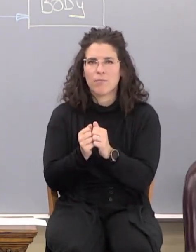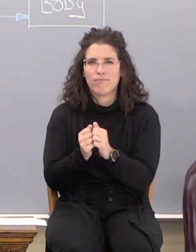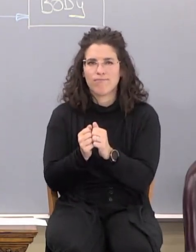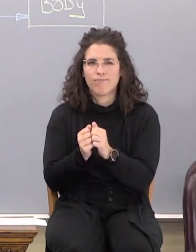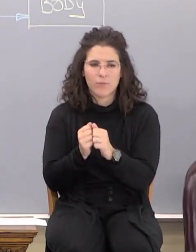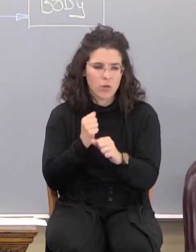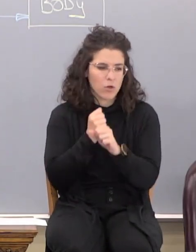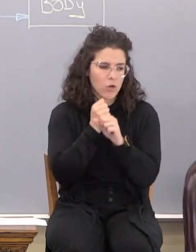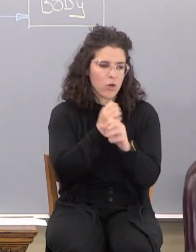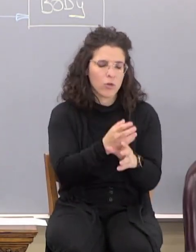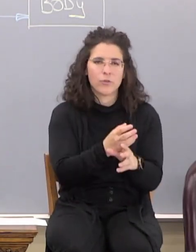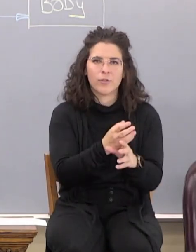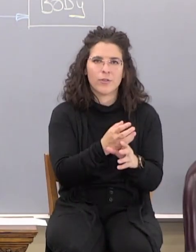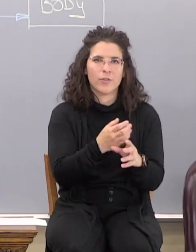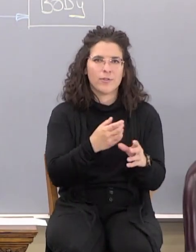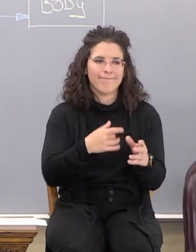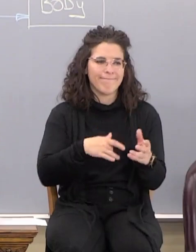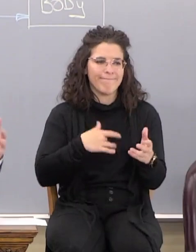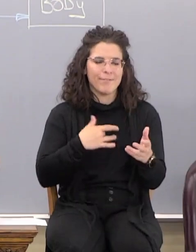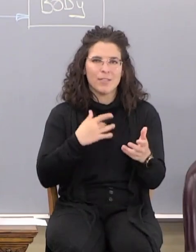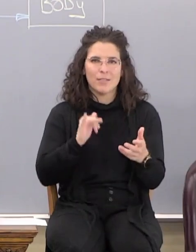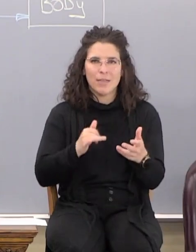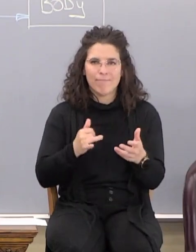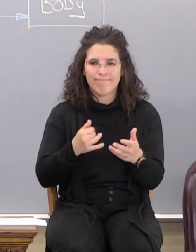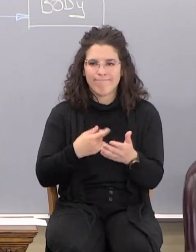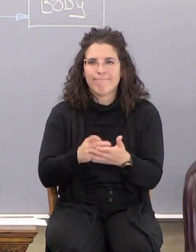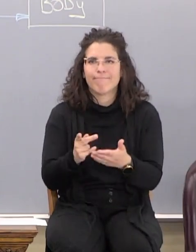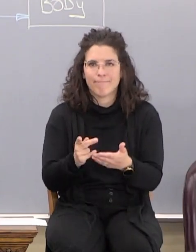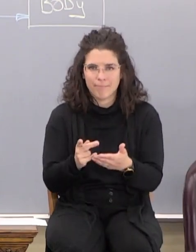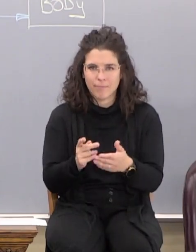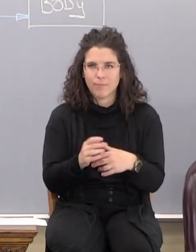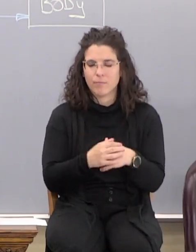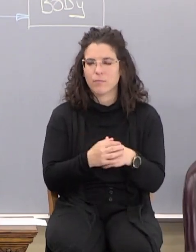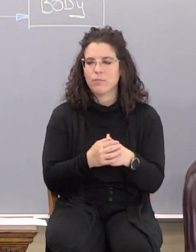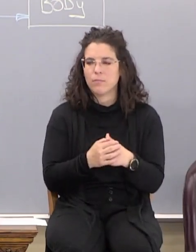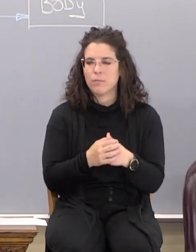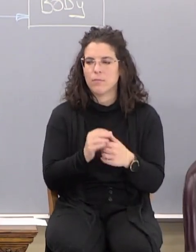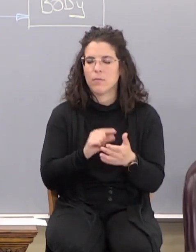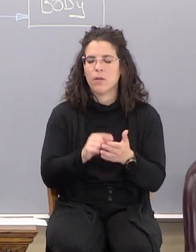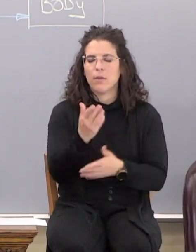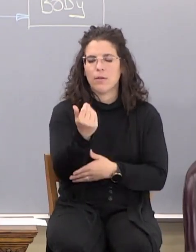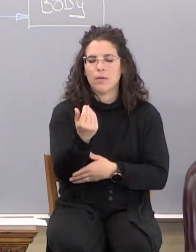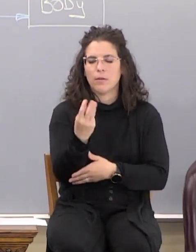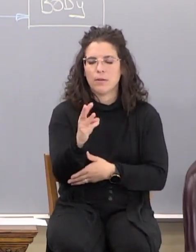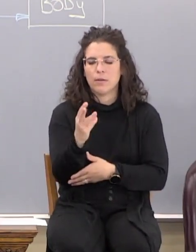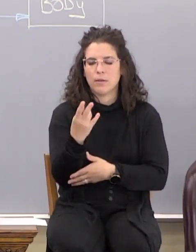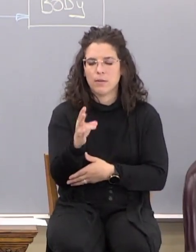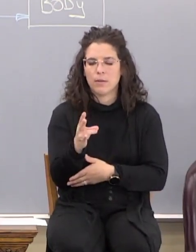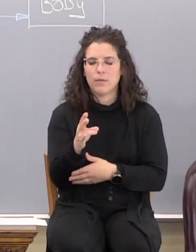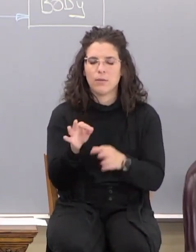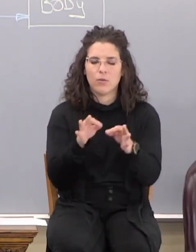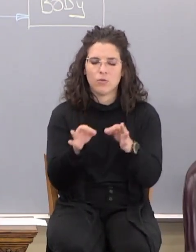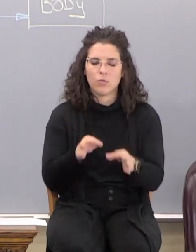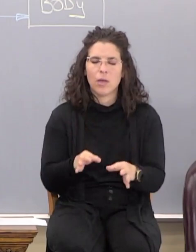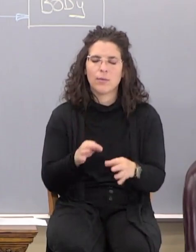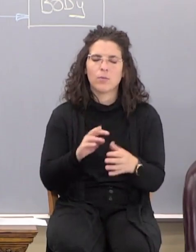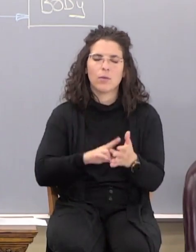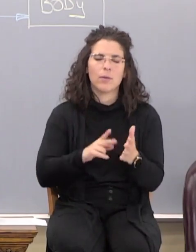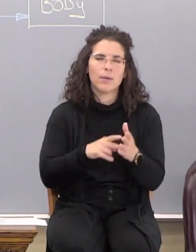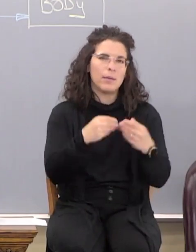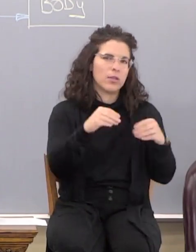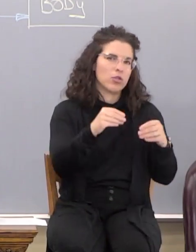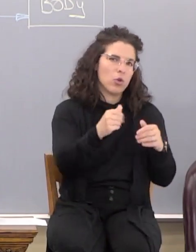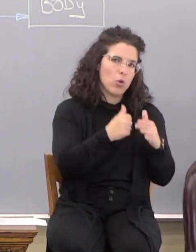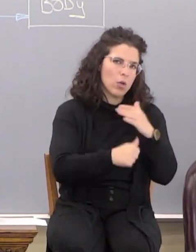you to this condition. Now, verse number 15, 16, 17, he describes what he means to be sold under sin. For